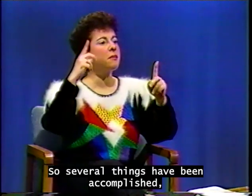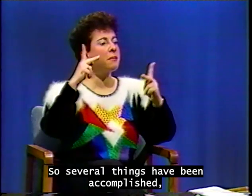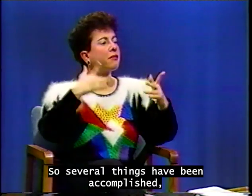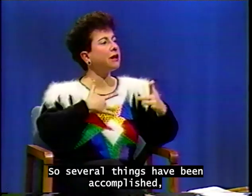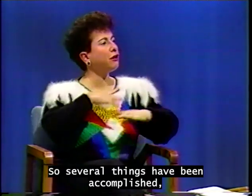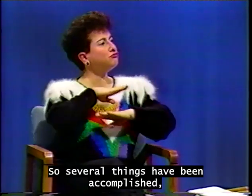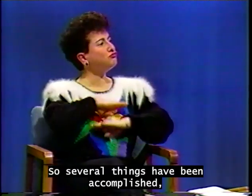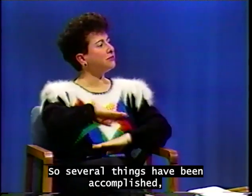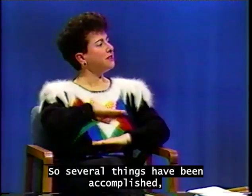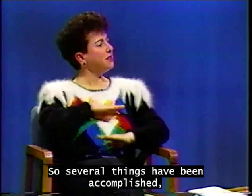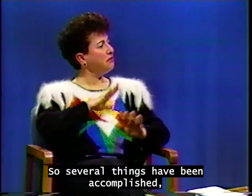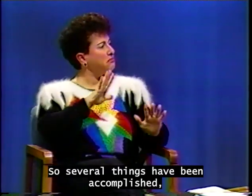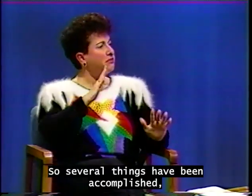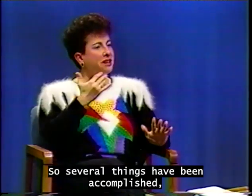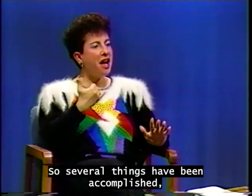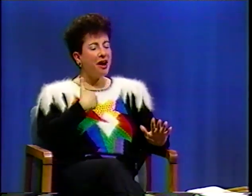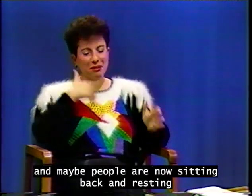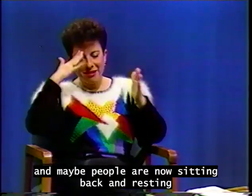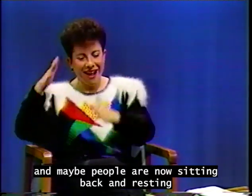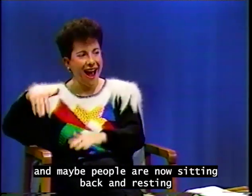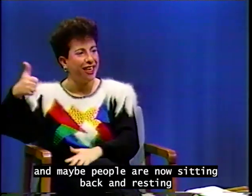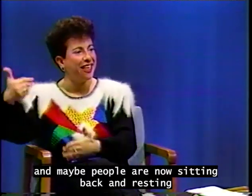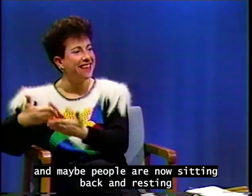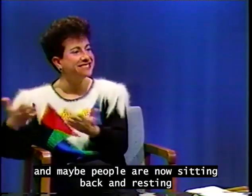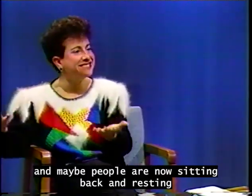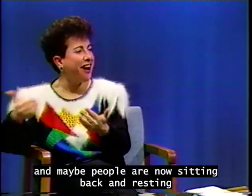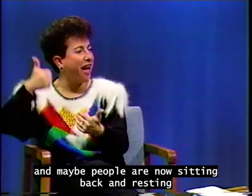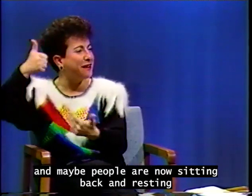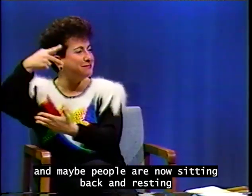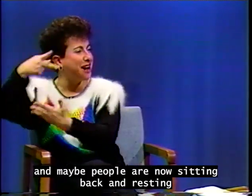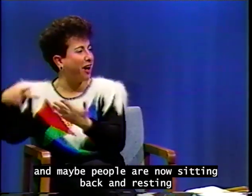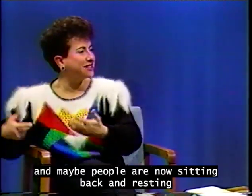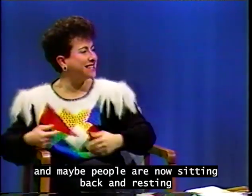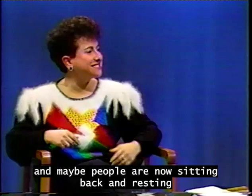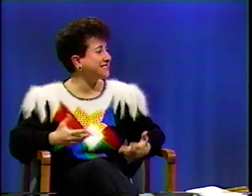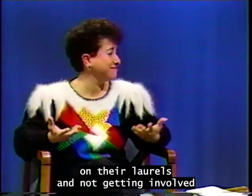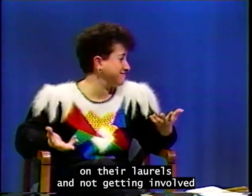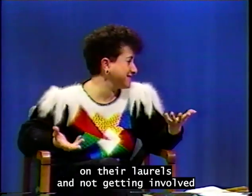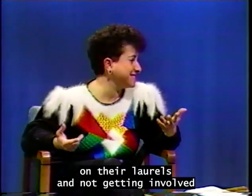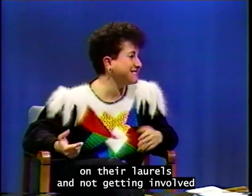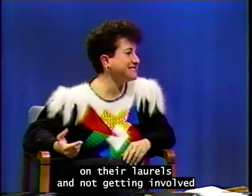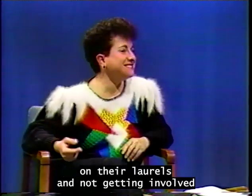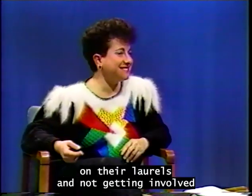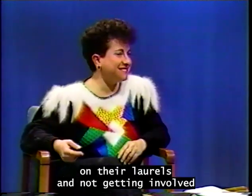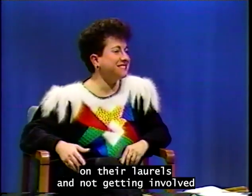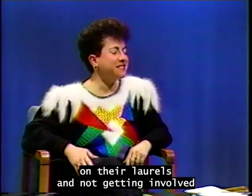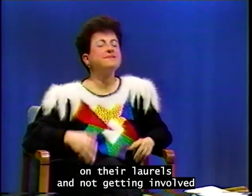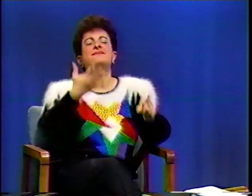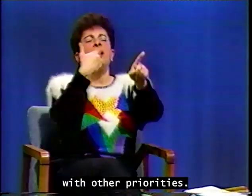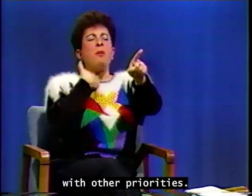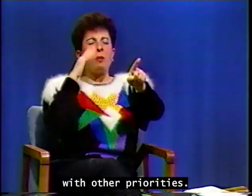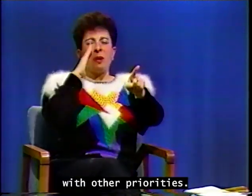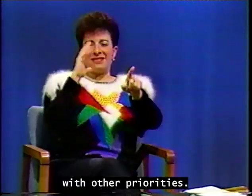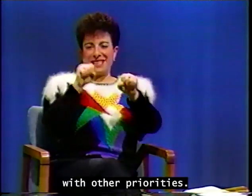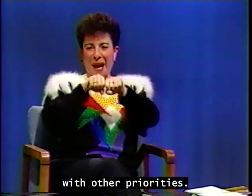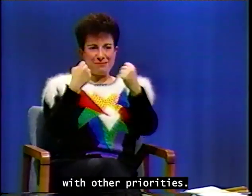So several things have been accomplished, and maybe people are now sitting back and resting on their laurels and not getting involved with other